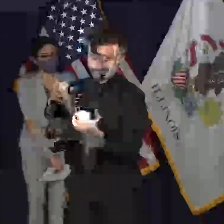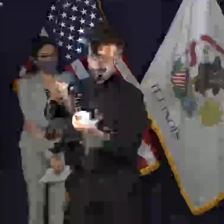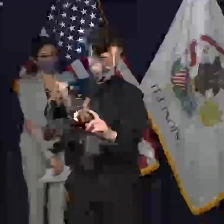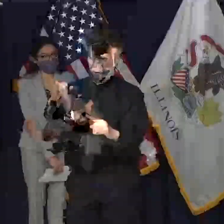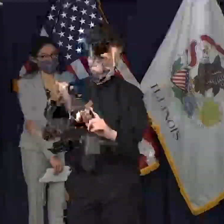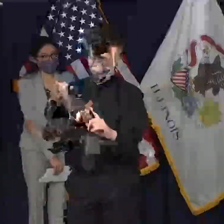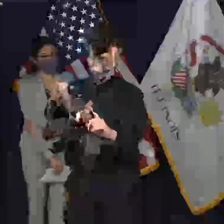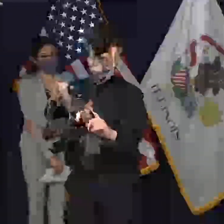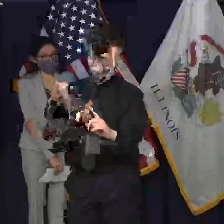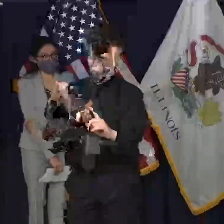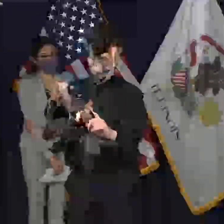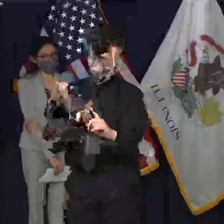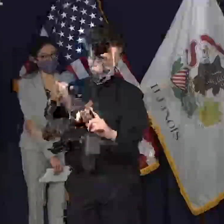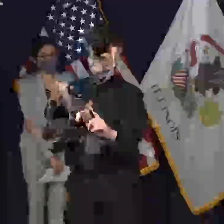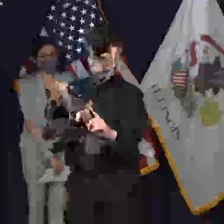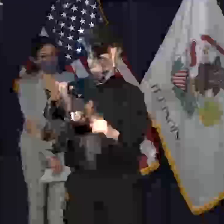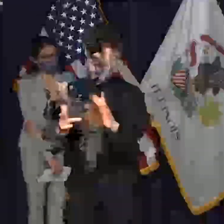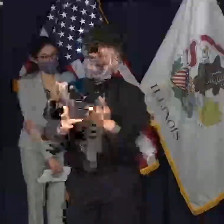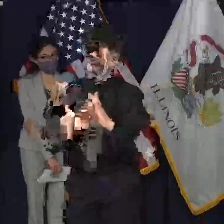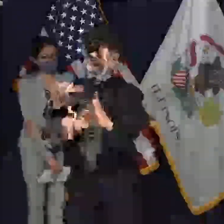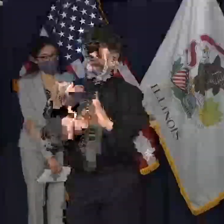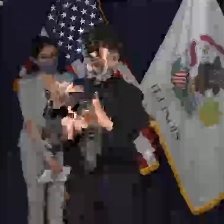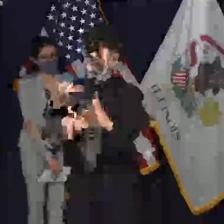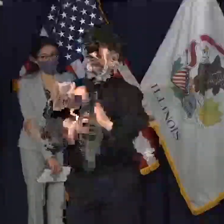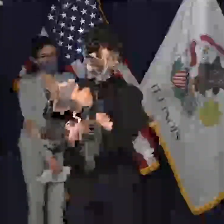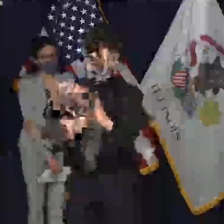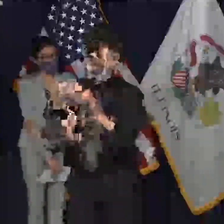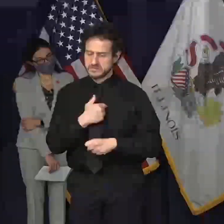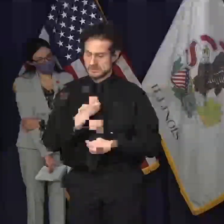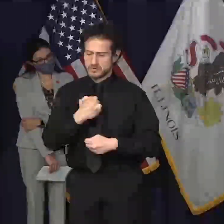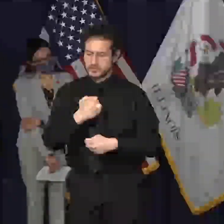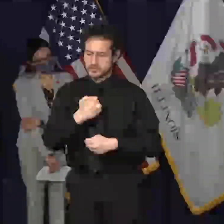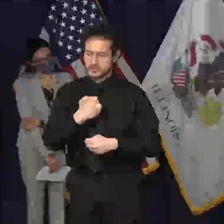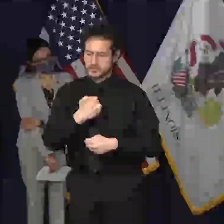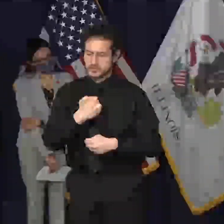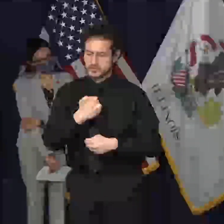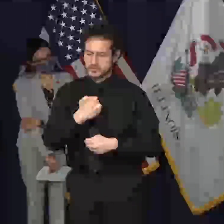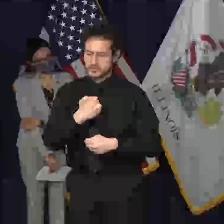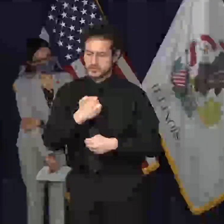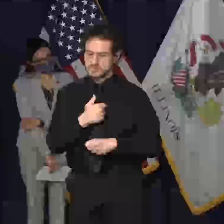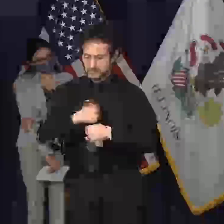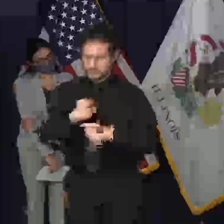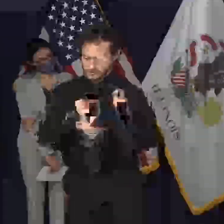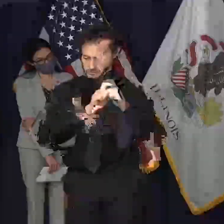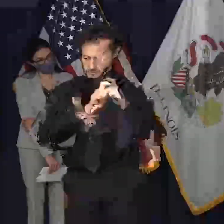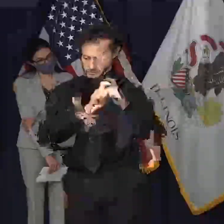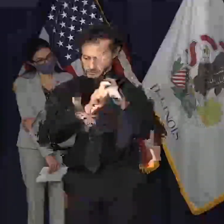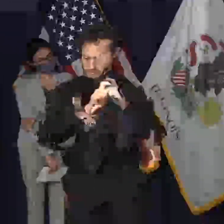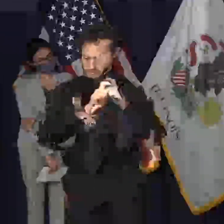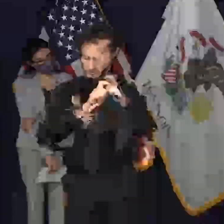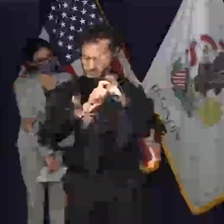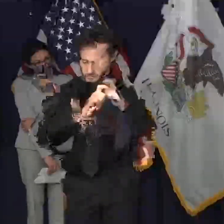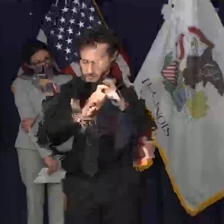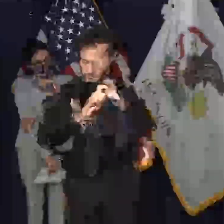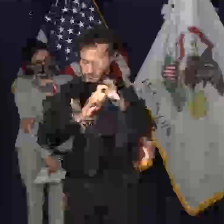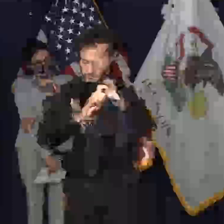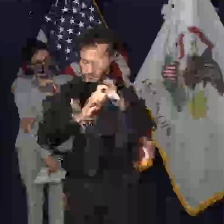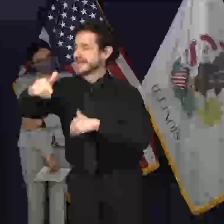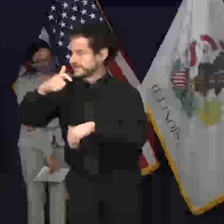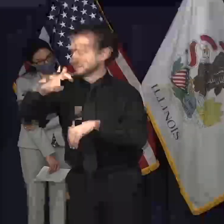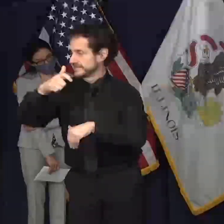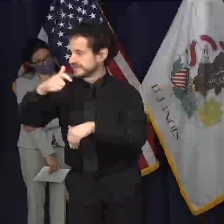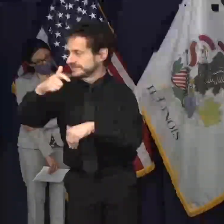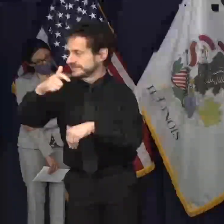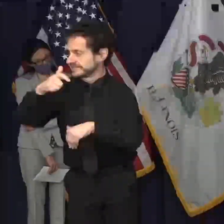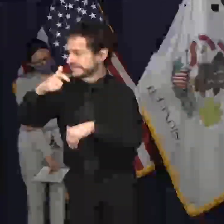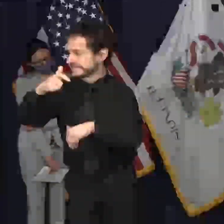making sure that we're producing the PPE in the United States that will be available. So I think there's an awful